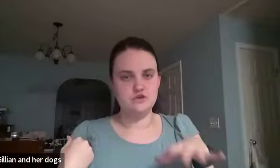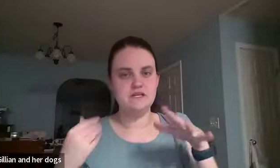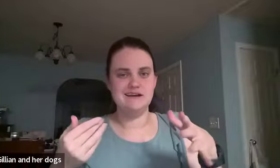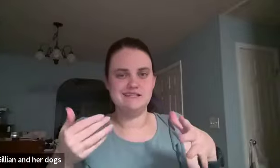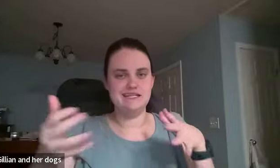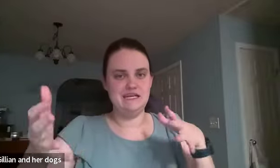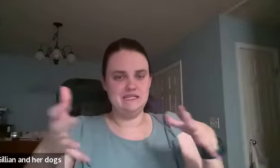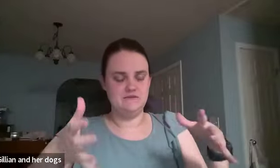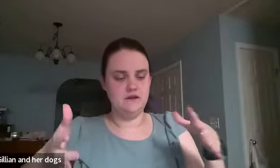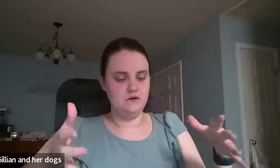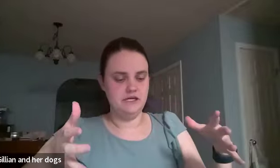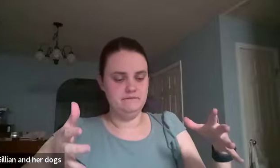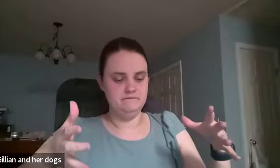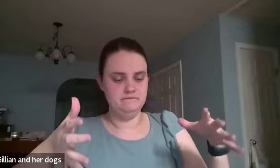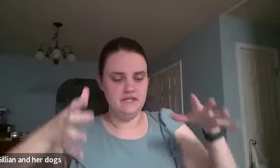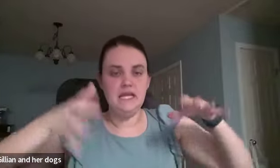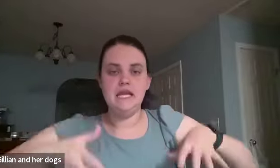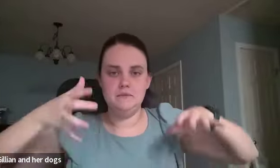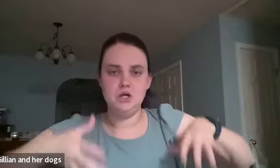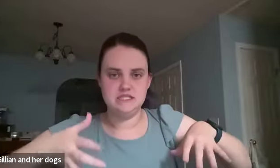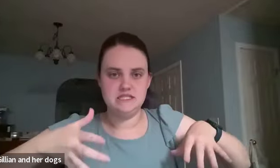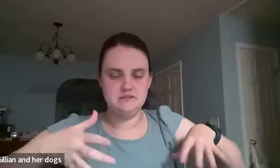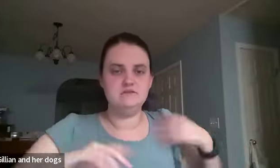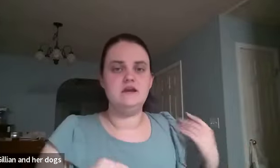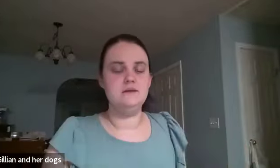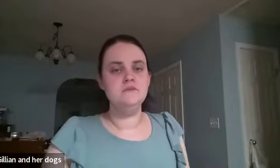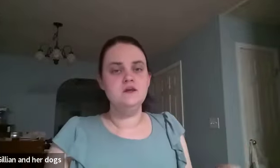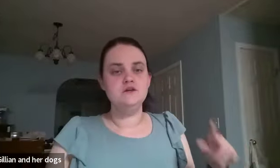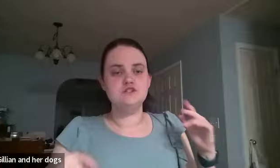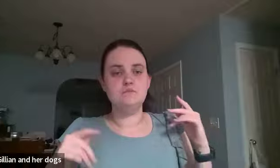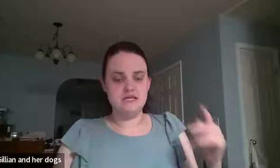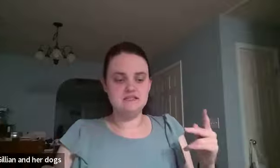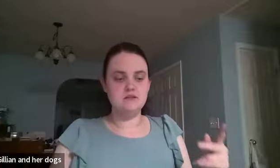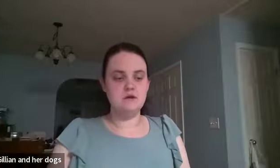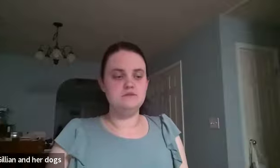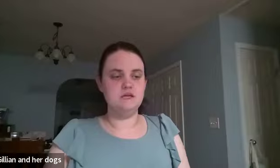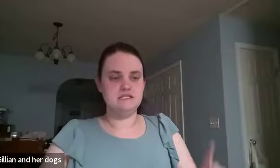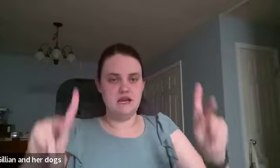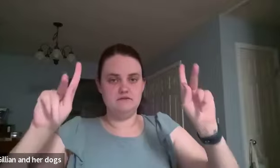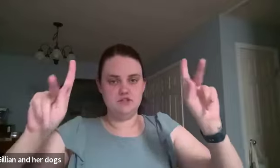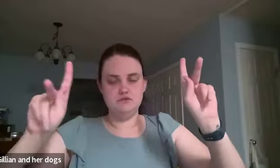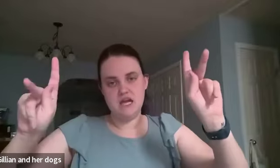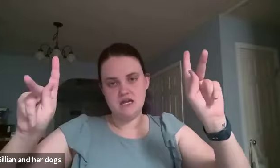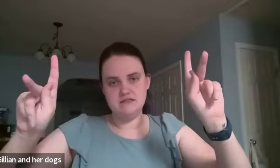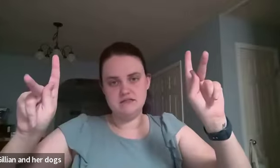Zoom because it is very in person. Okay. So basically, what I'm doing is I have two